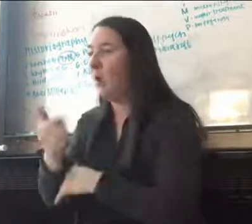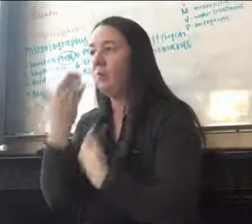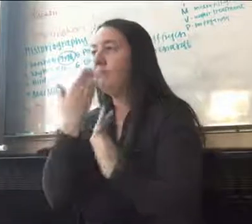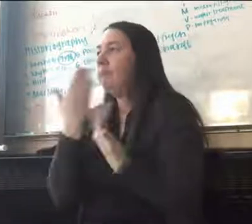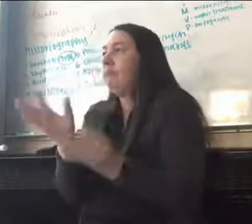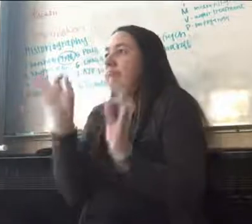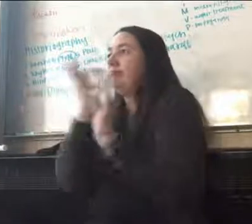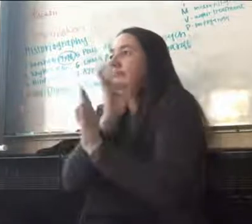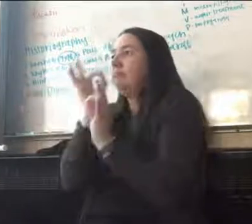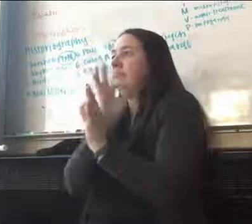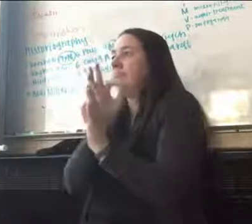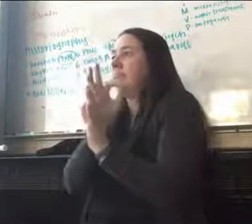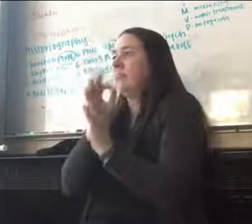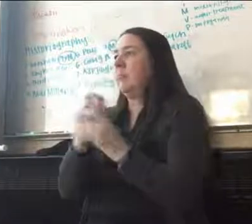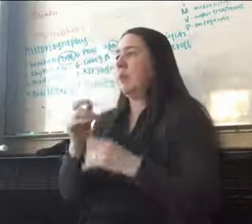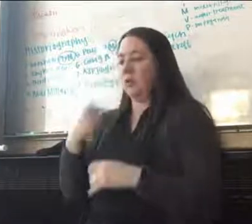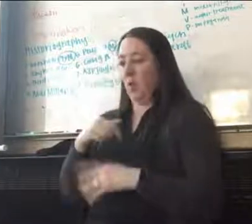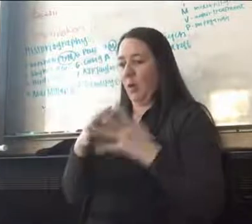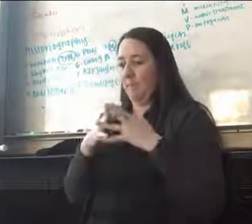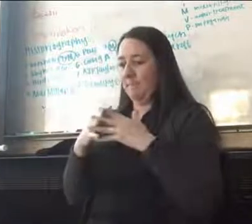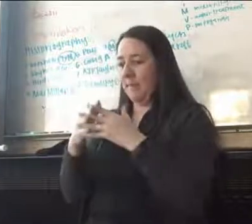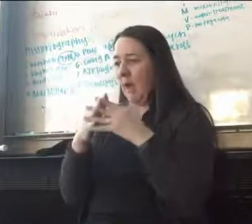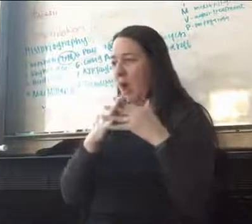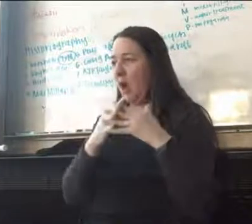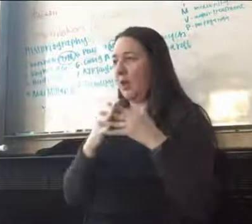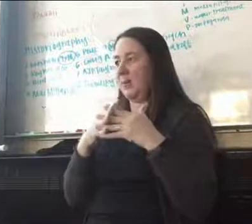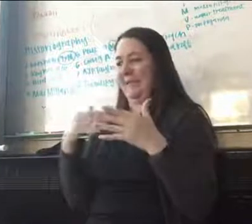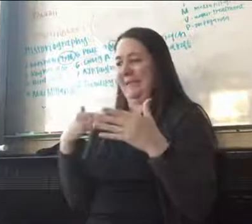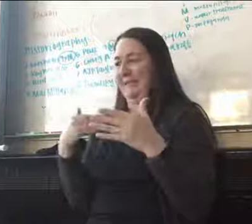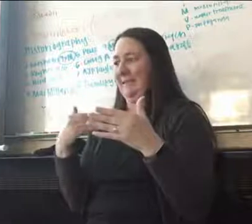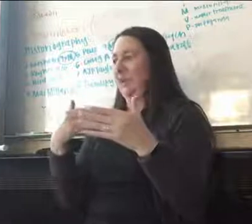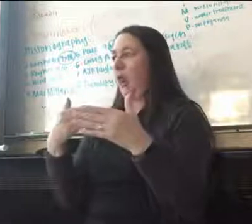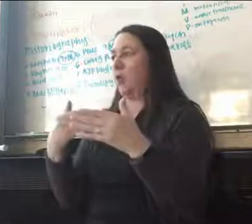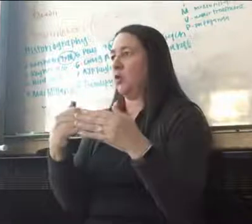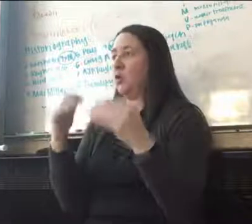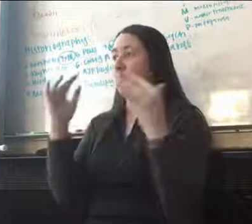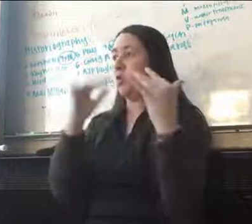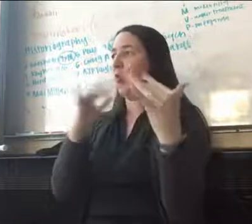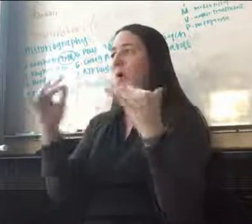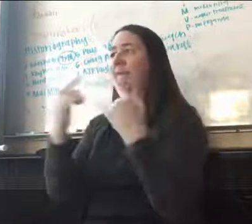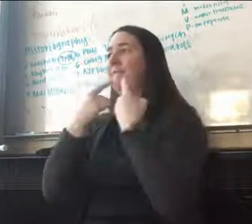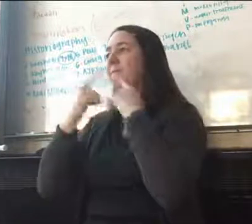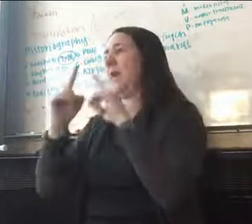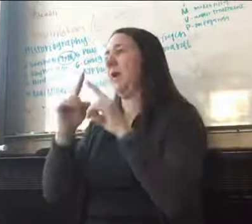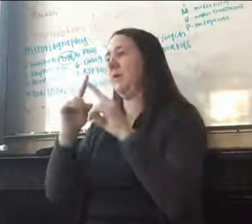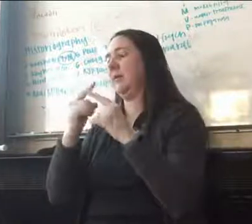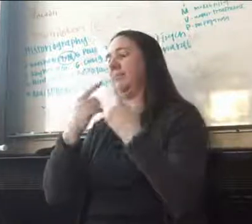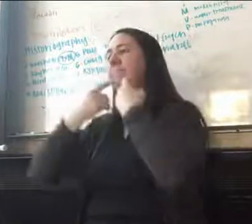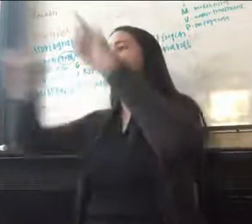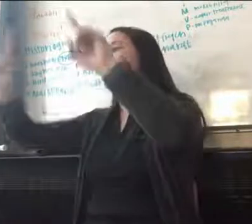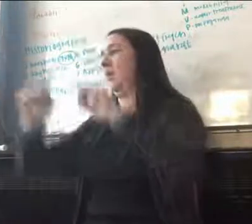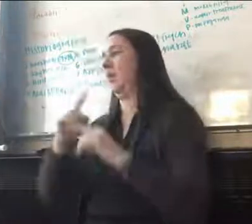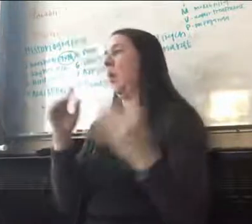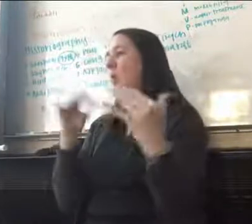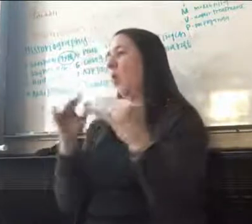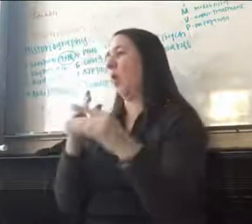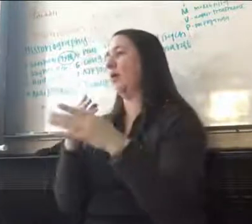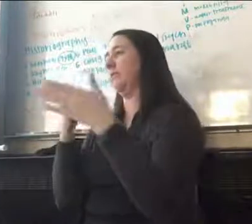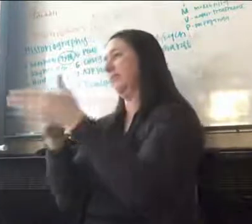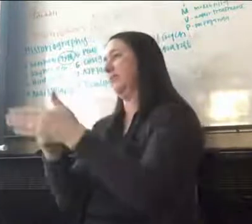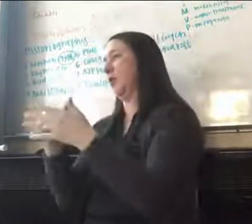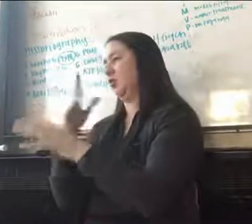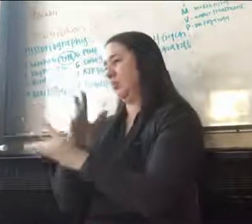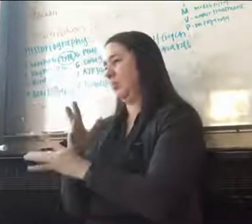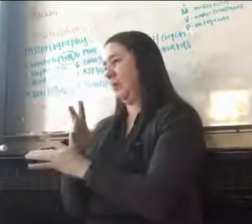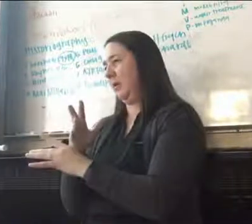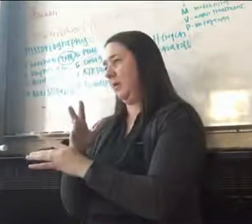know. And what happens is America pushes towards war, and then America declares war on Germany. So this becomes our trigger point. So